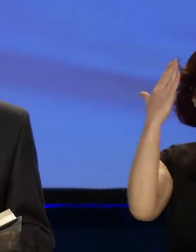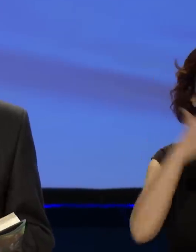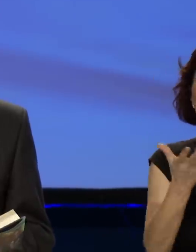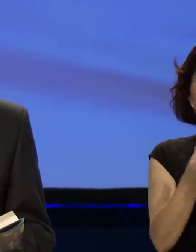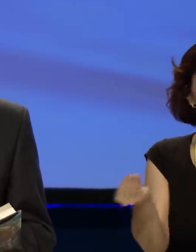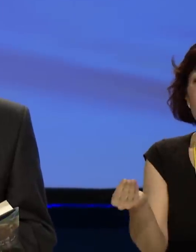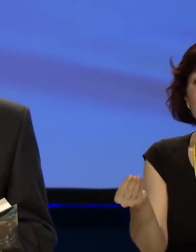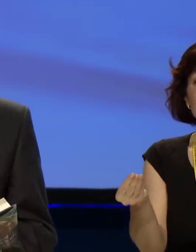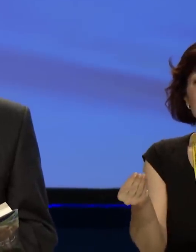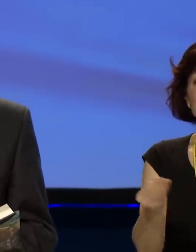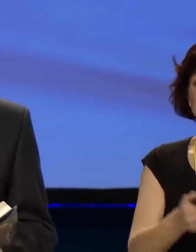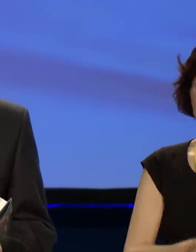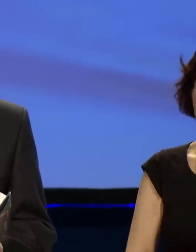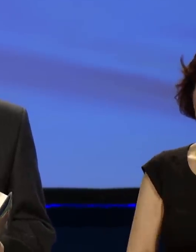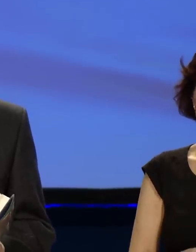die."